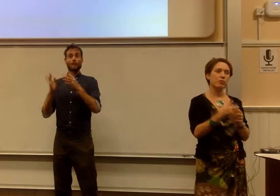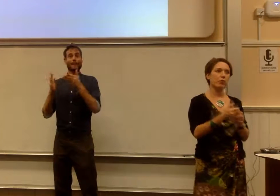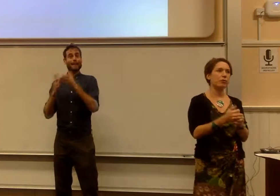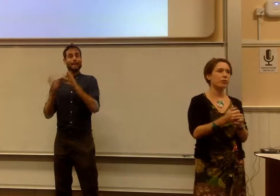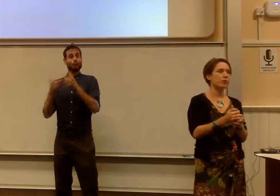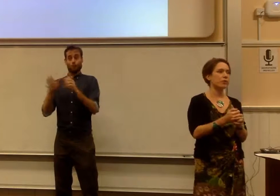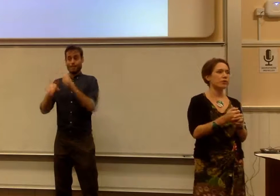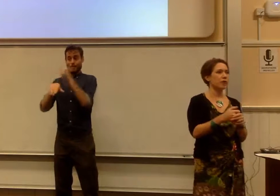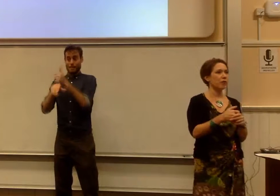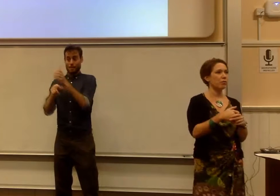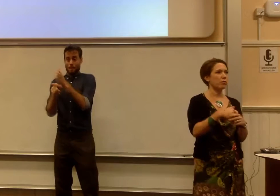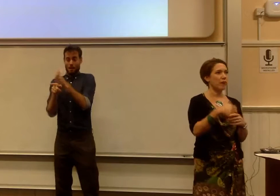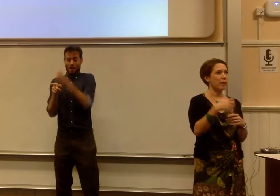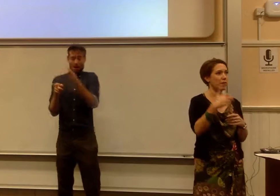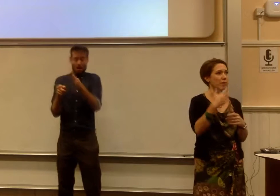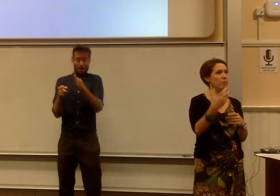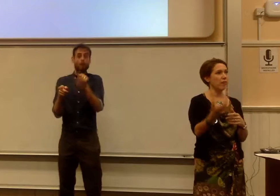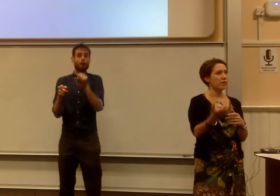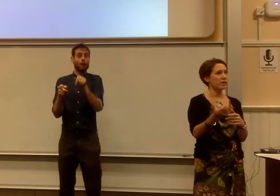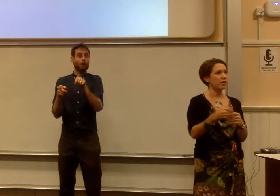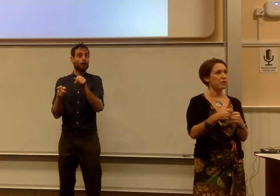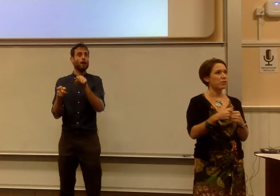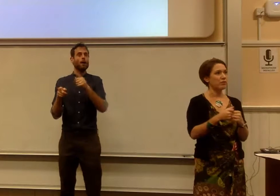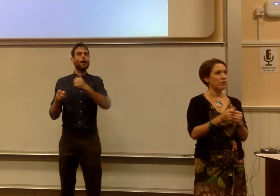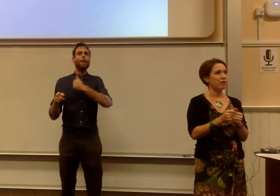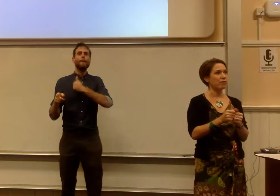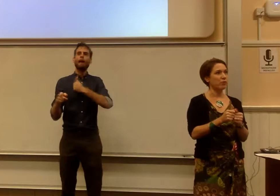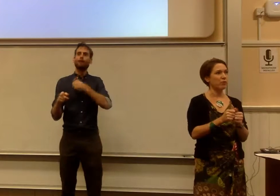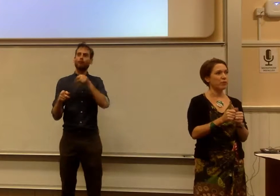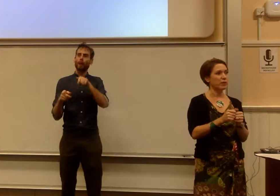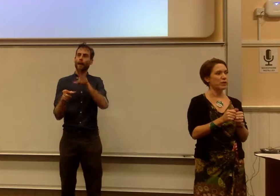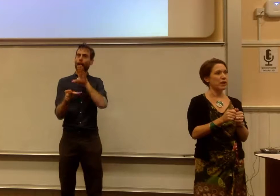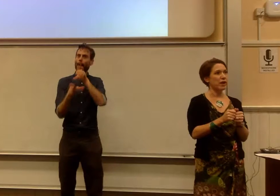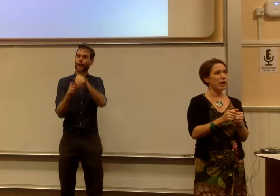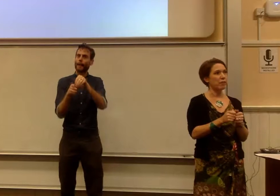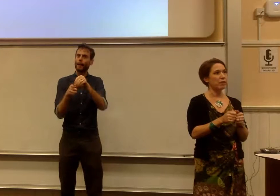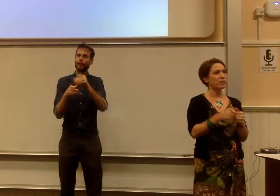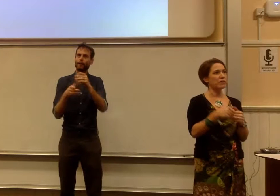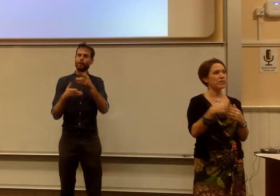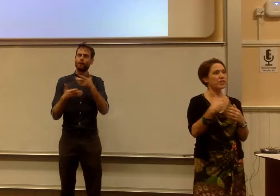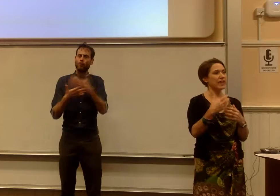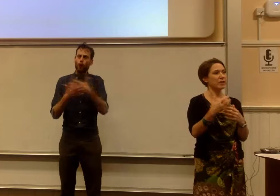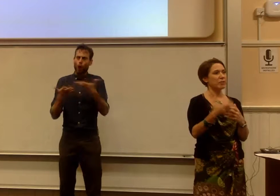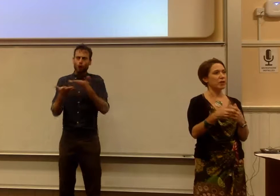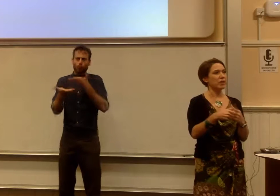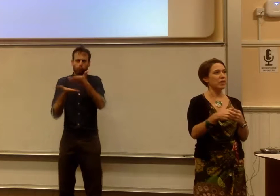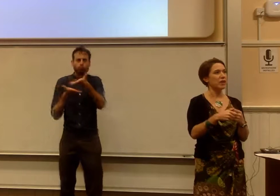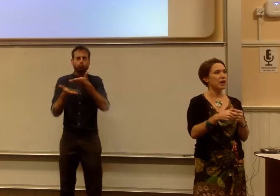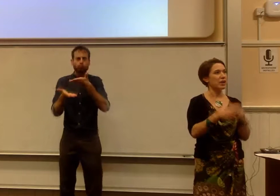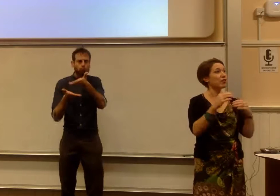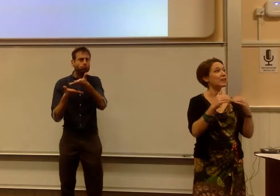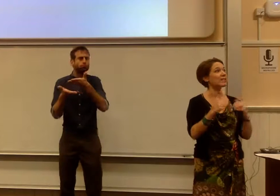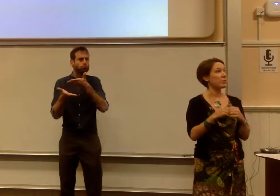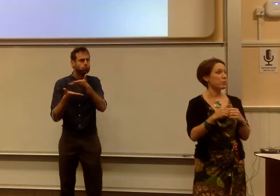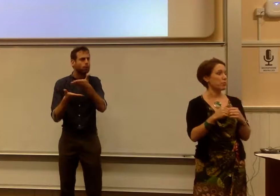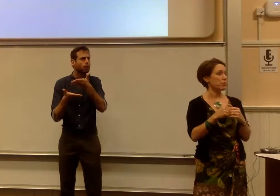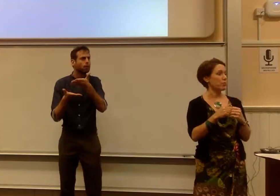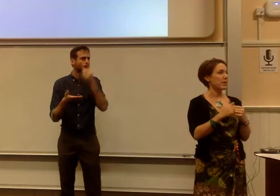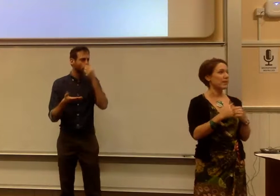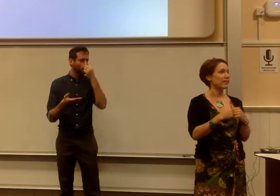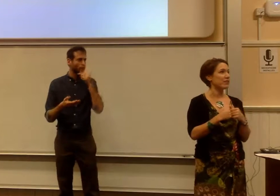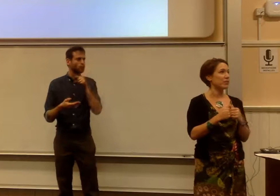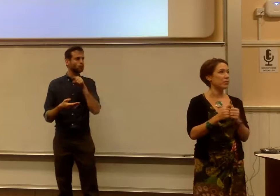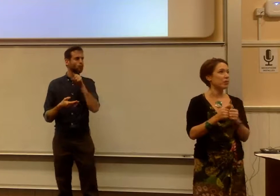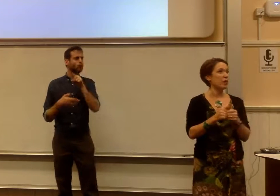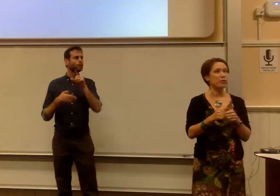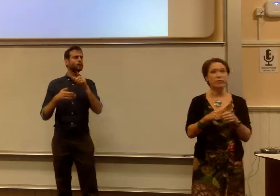that was a report that was that Mary Brennan was very involved with. It was undertaken by the training subgroup of